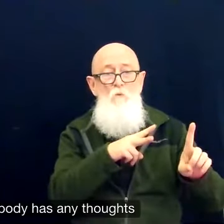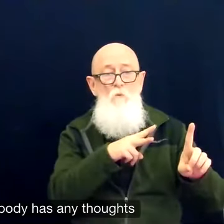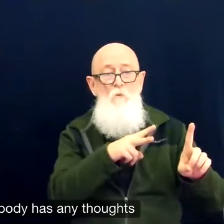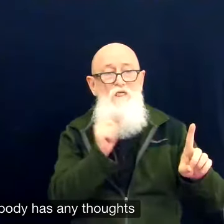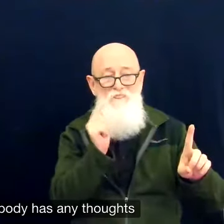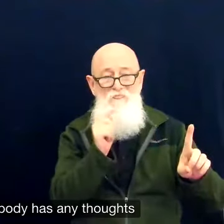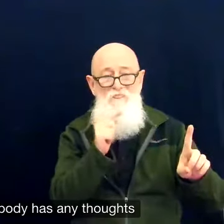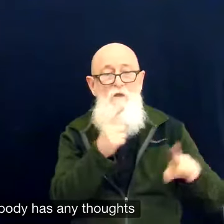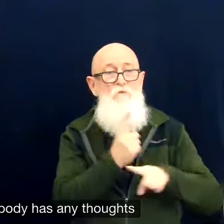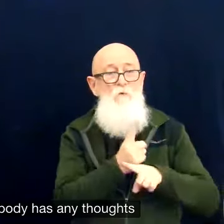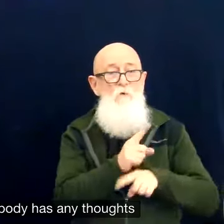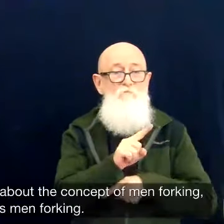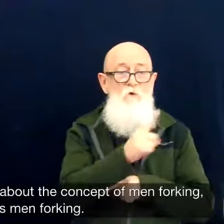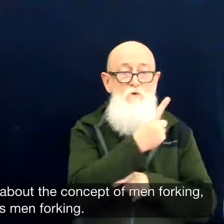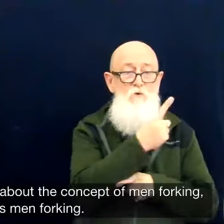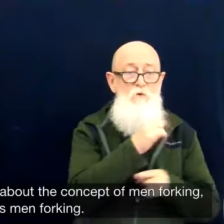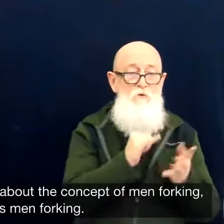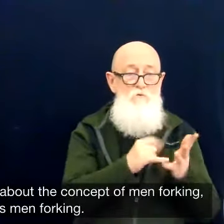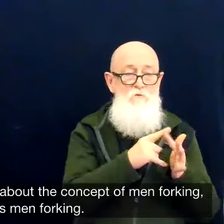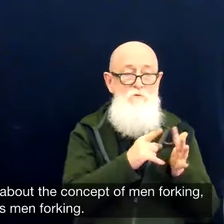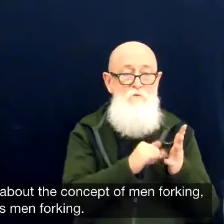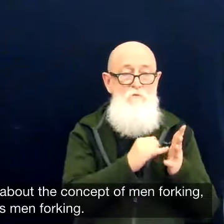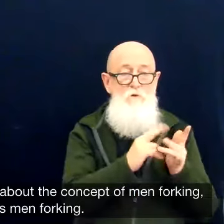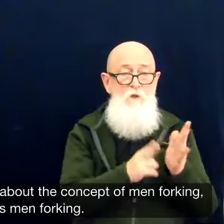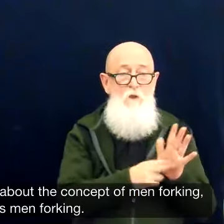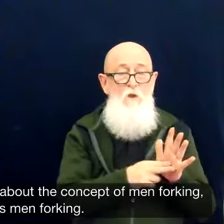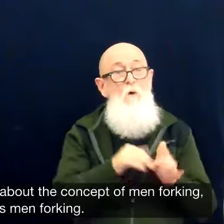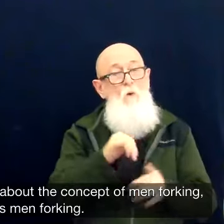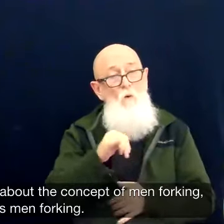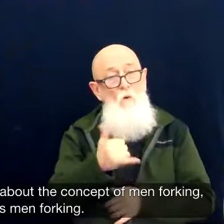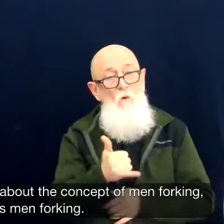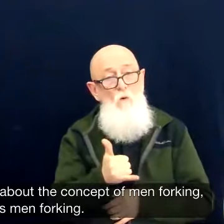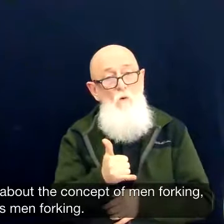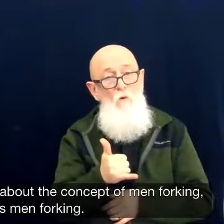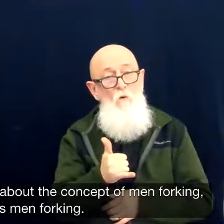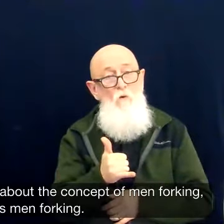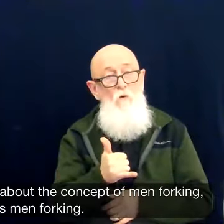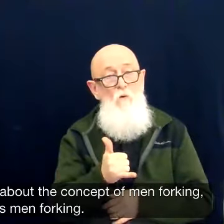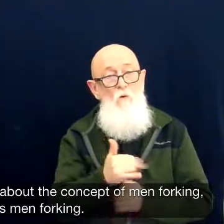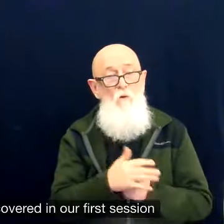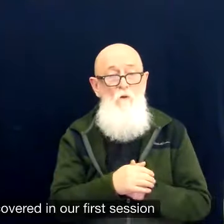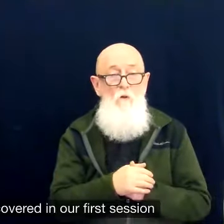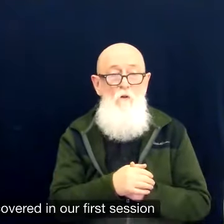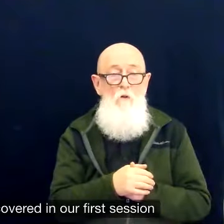That's what we covered in our first session. Or about